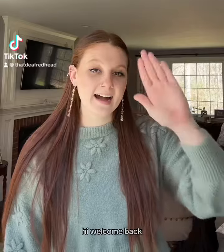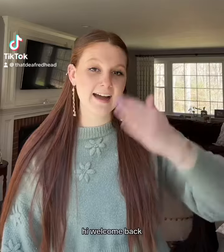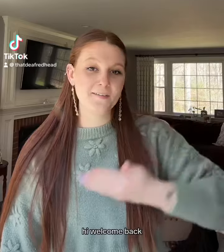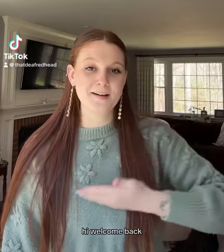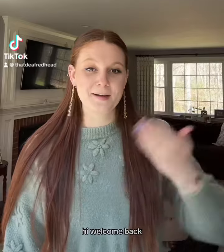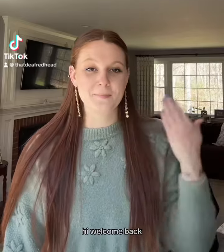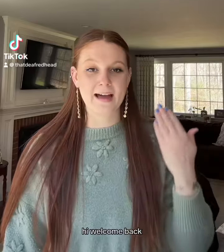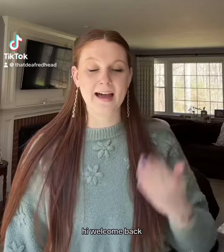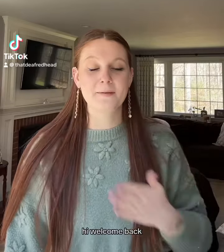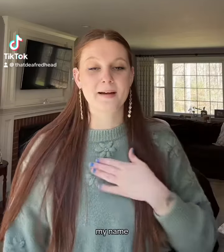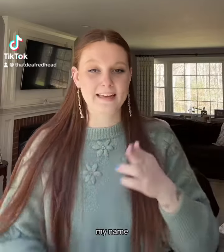Hi, welcome back.